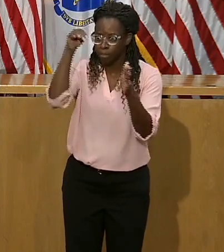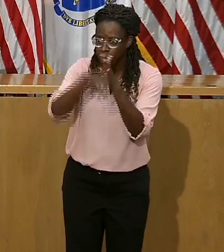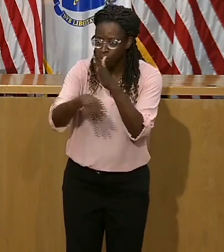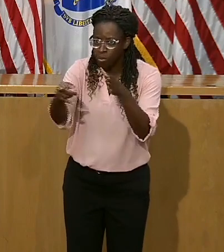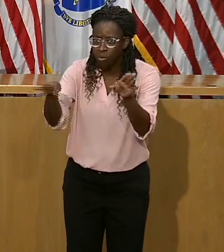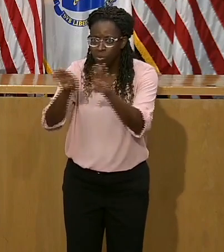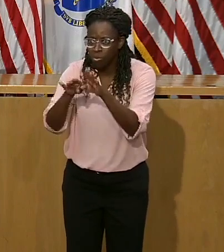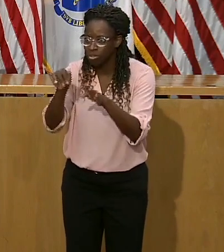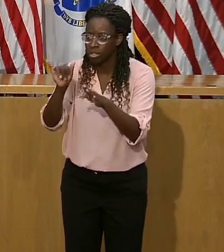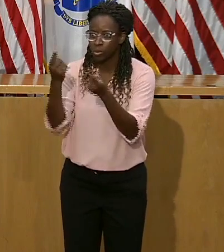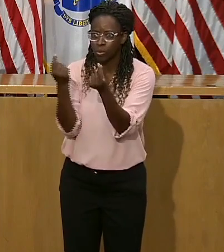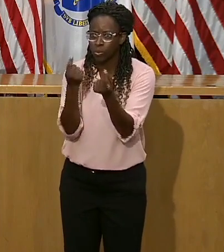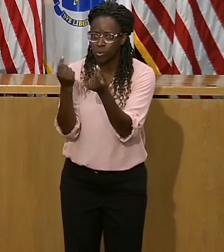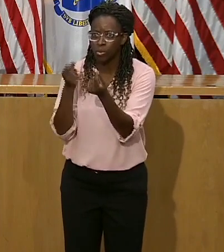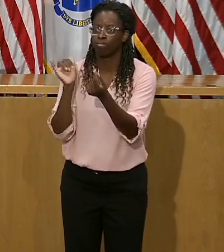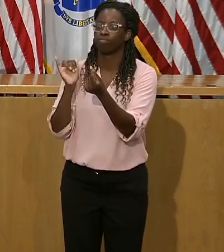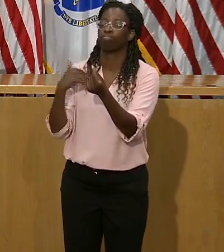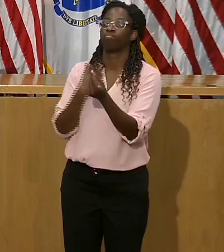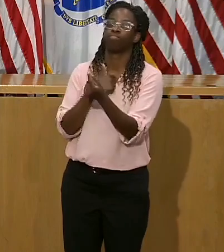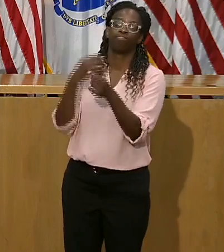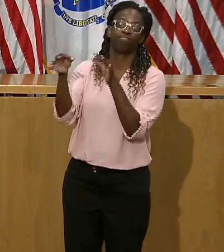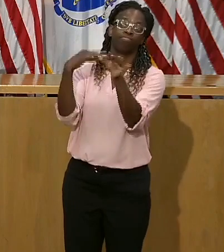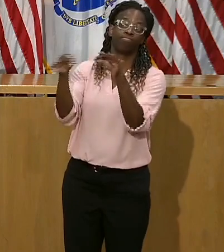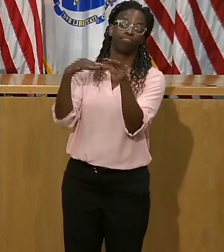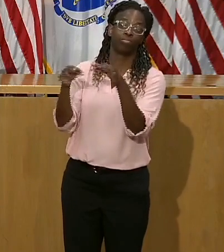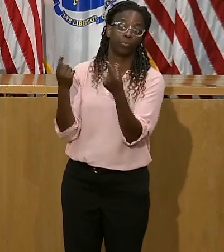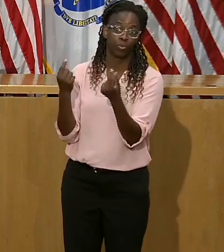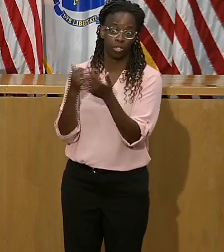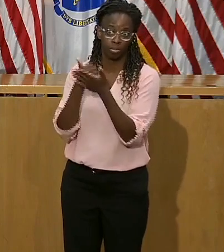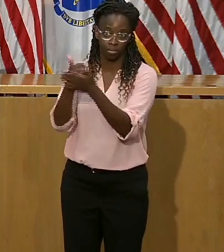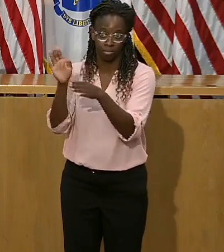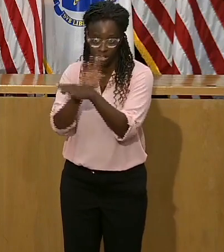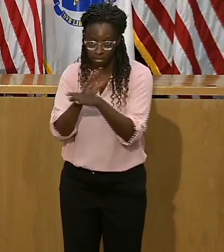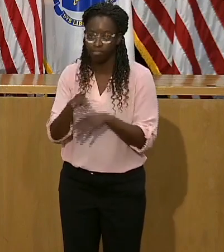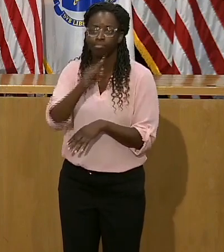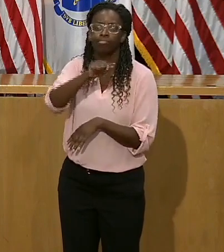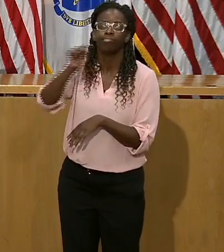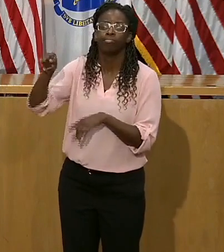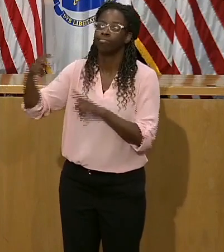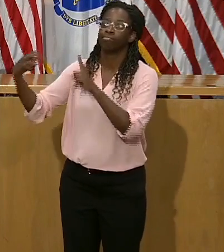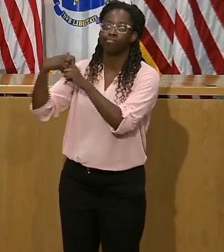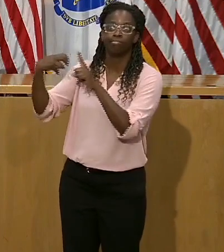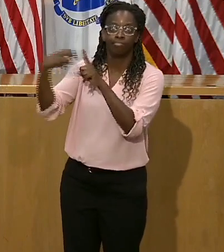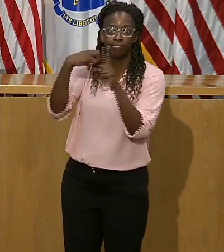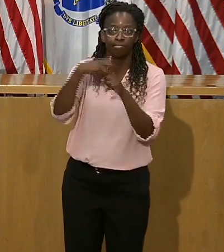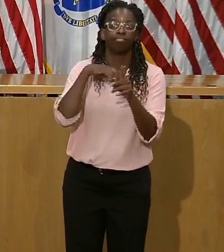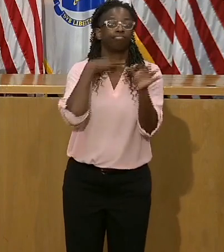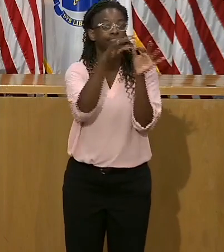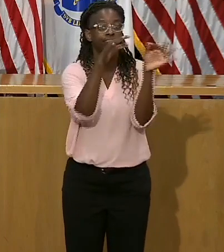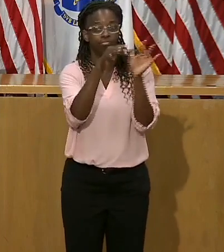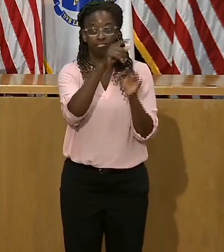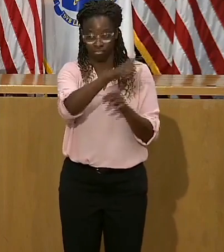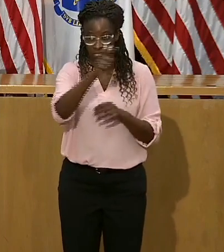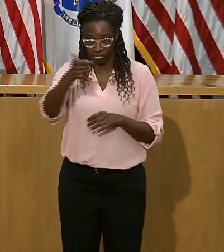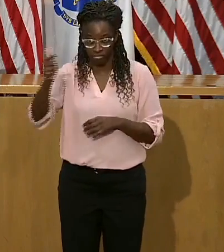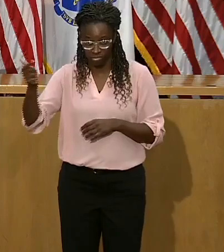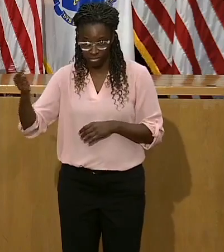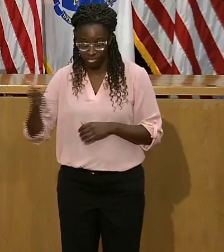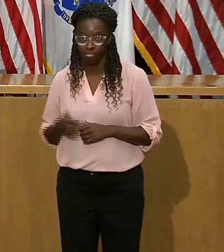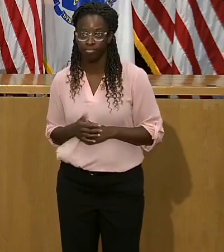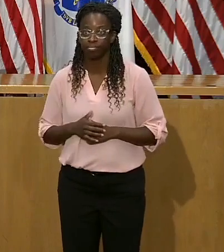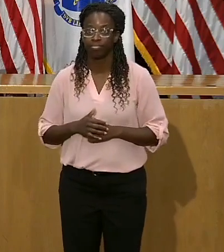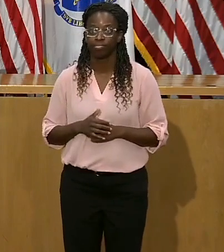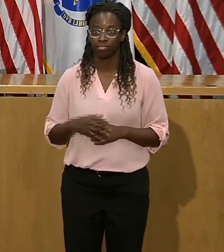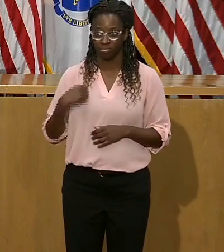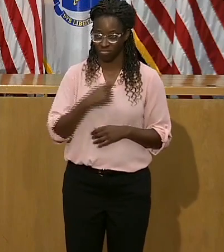term. Along the way, we have seen the enormous challenges these businesses face, and too often the heartbreak that comes with losing a business